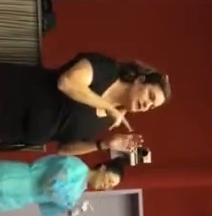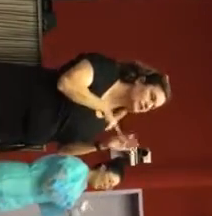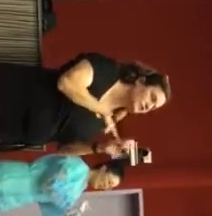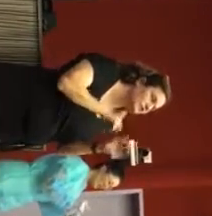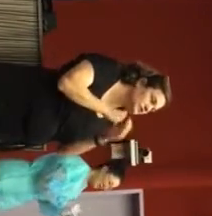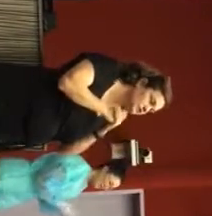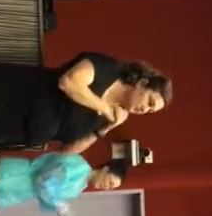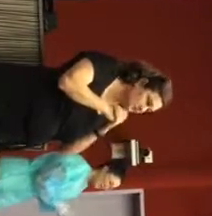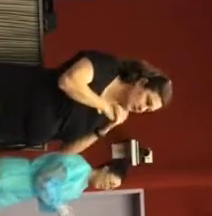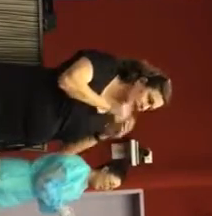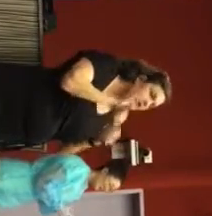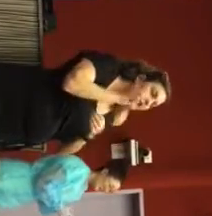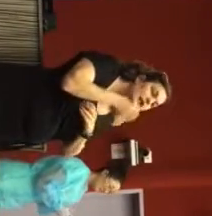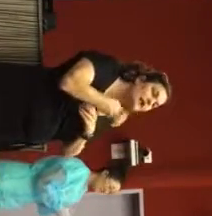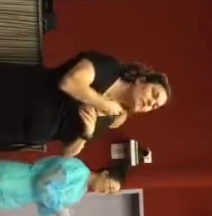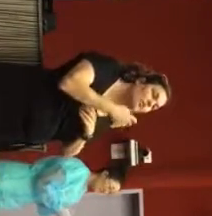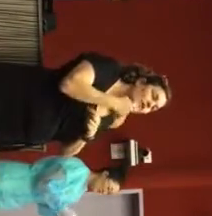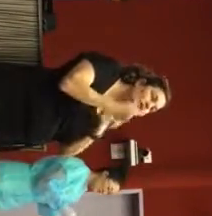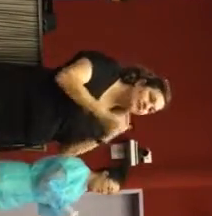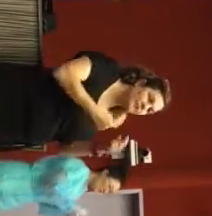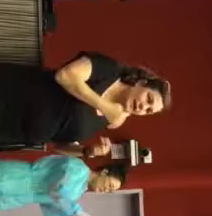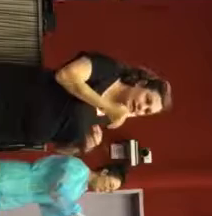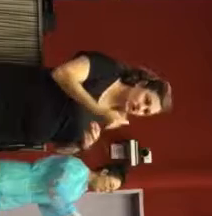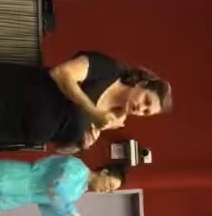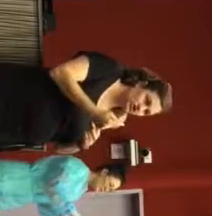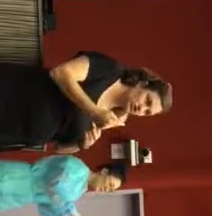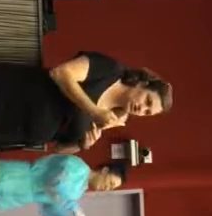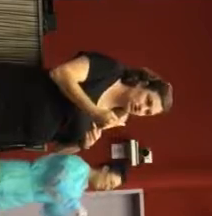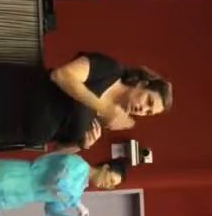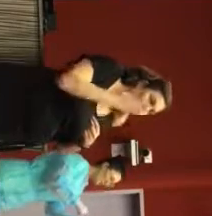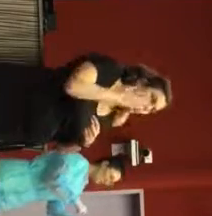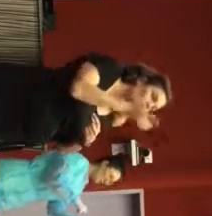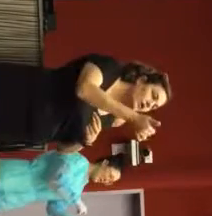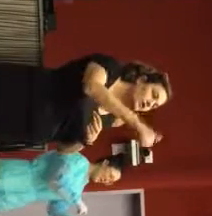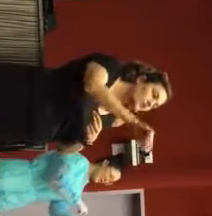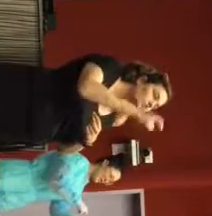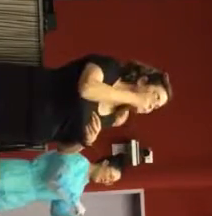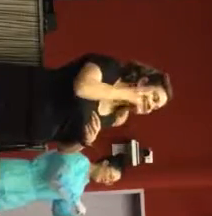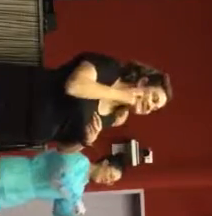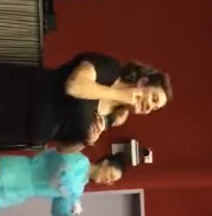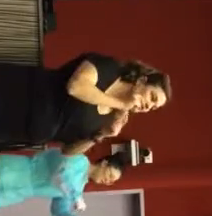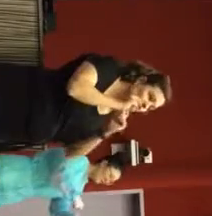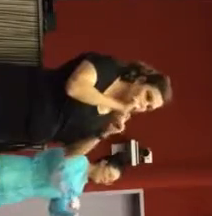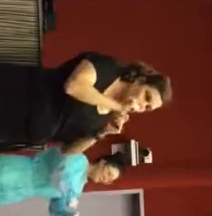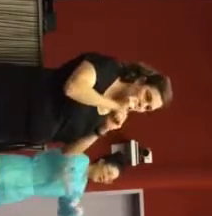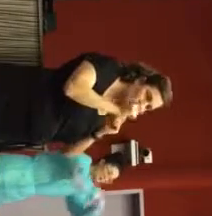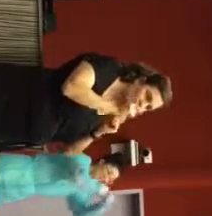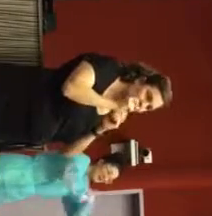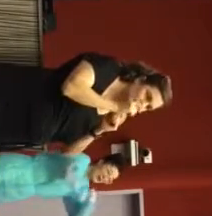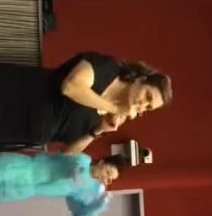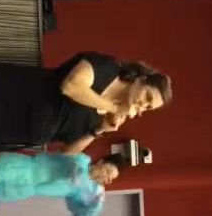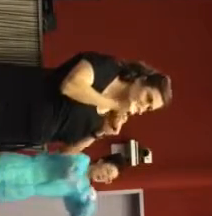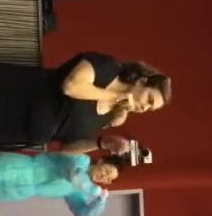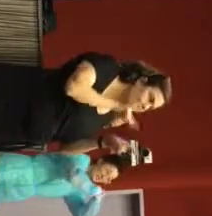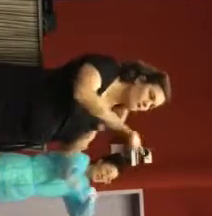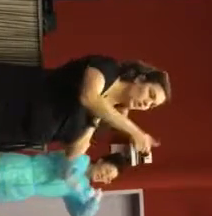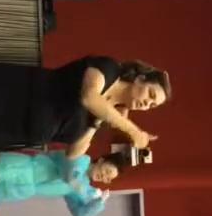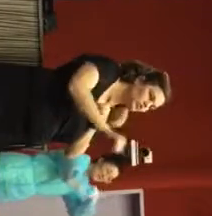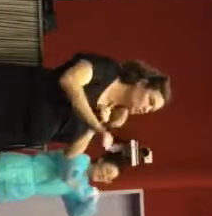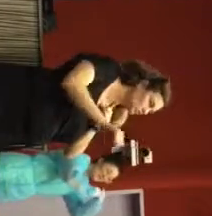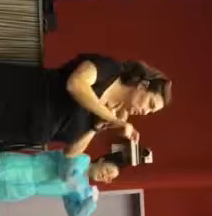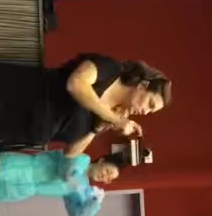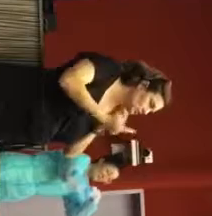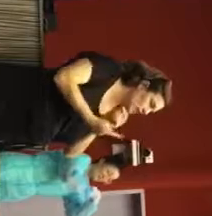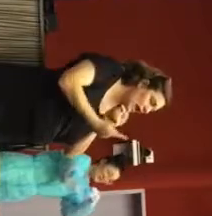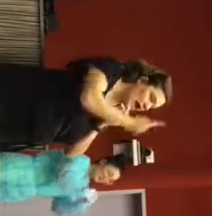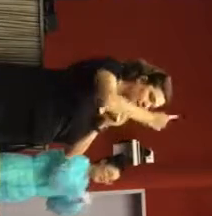little bit more like information about dental floss. When you use dental floss, most of my patients actually they use just up and down motion, but